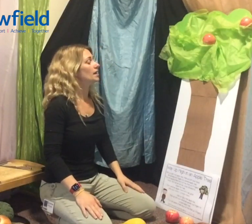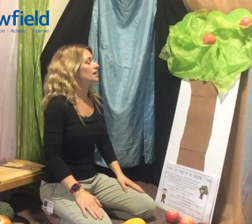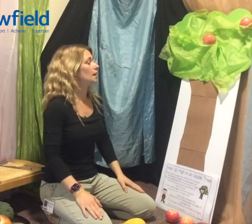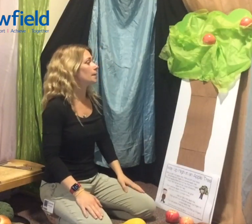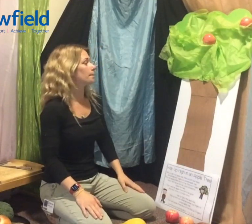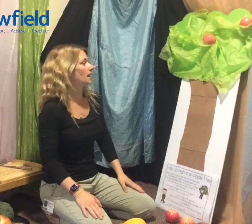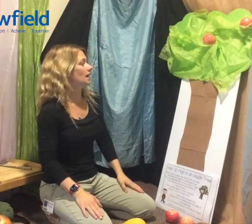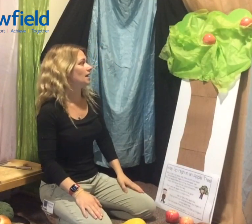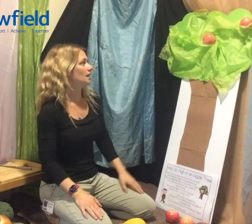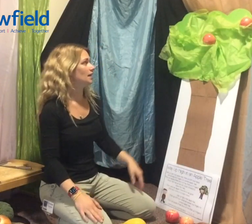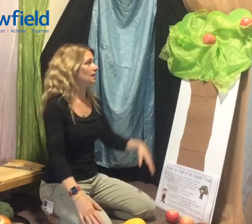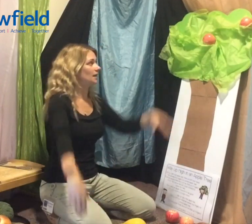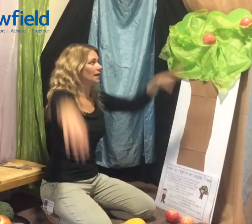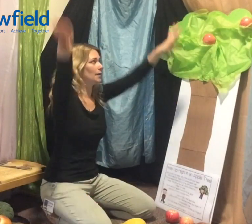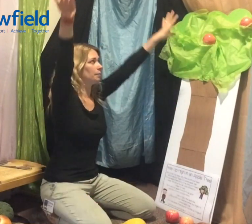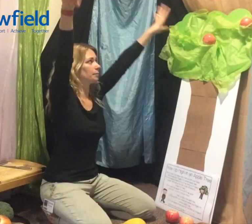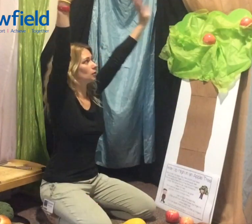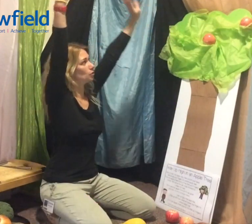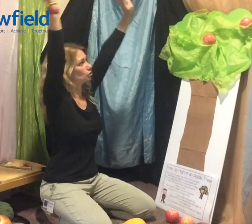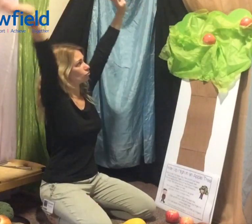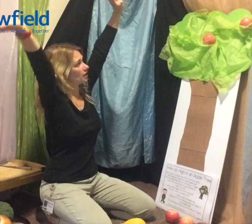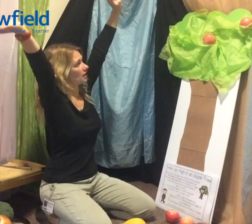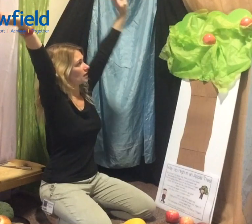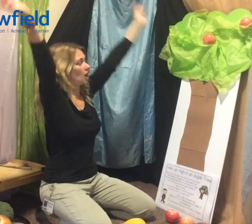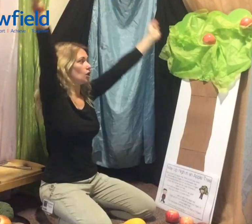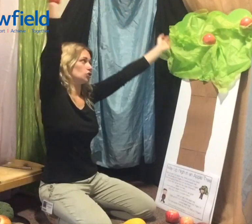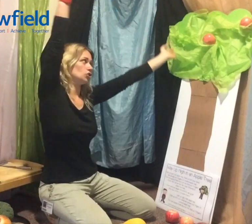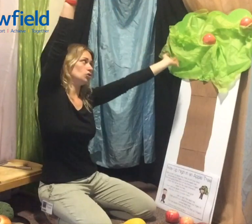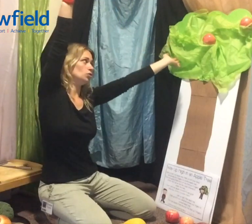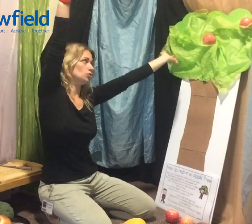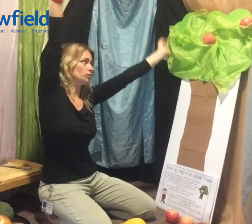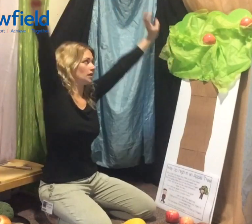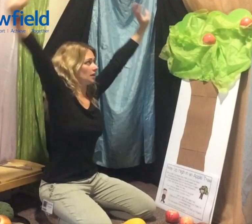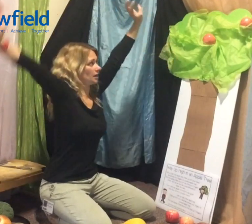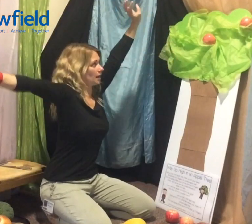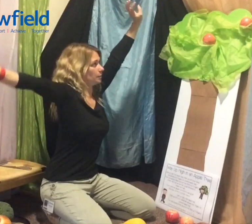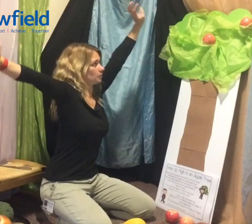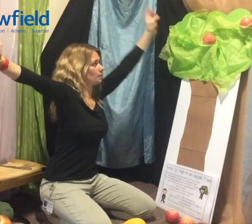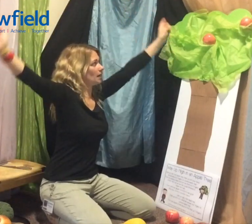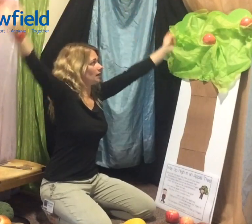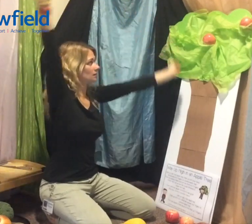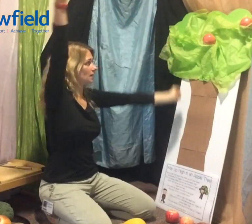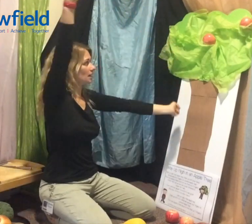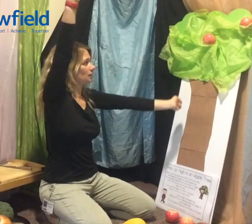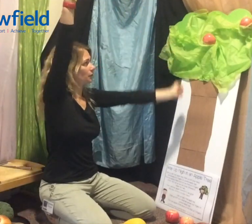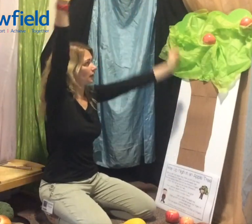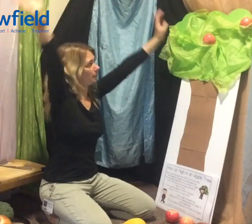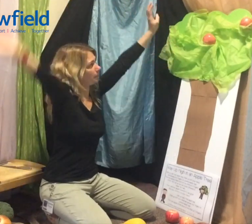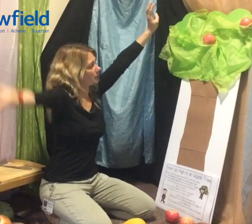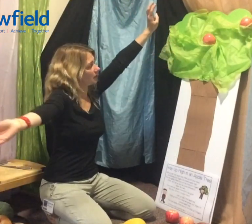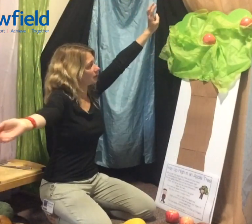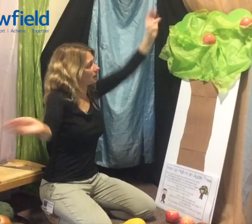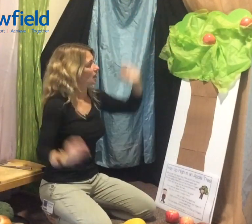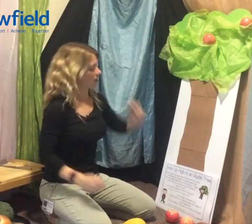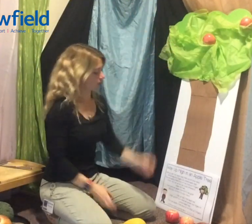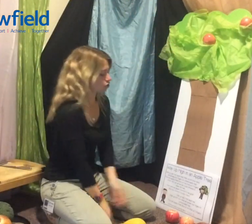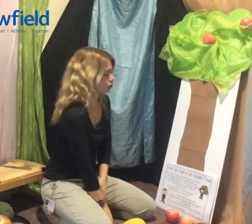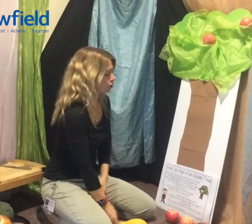Way up high in an apple tree, 2 red apples smiled down at me. I shook